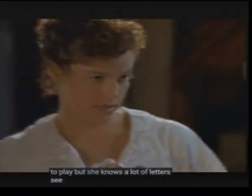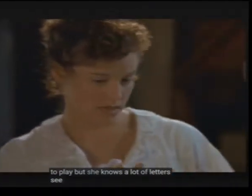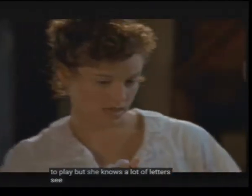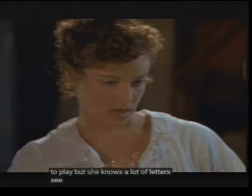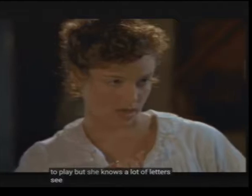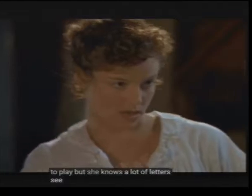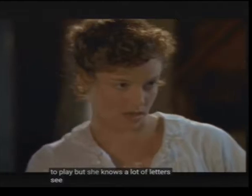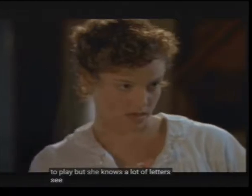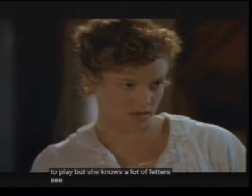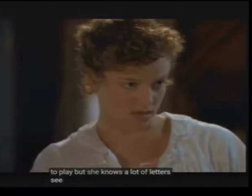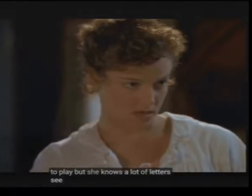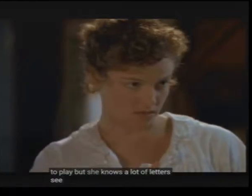A,